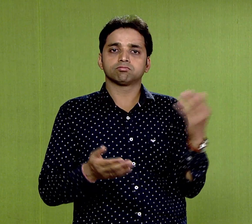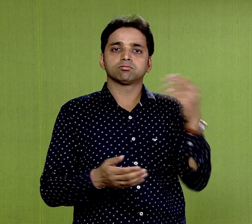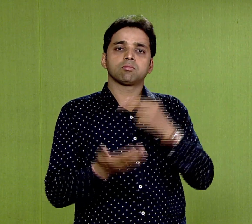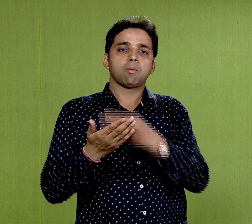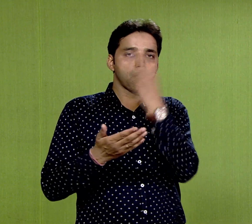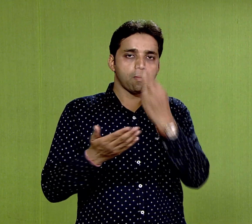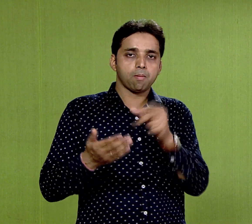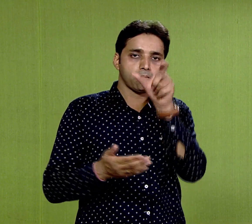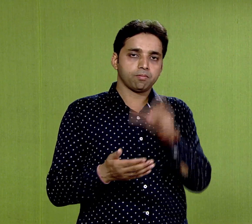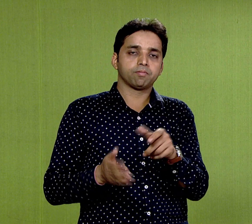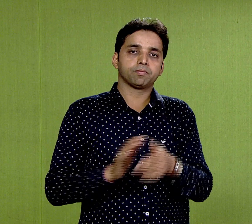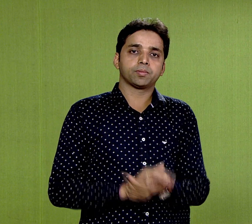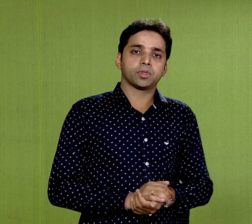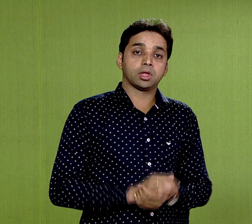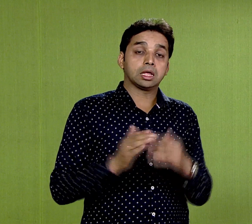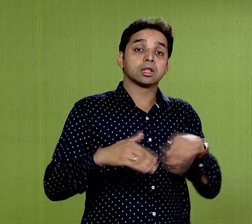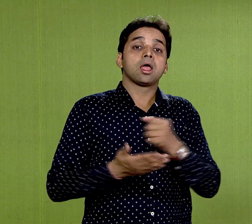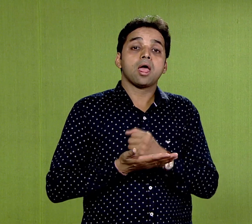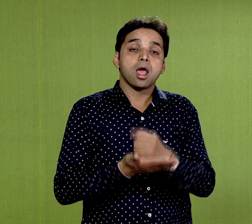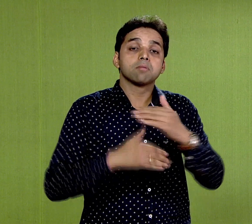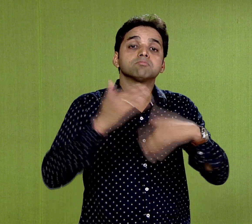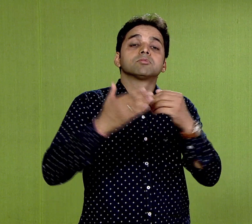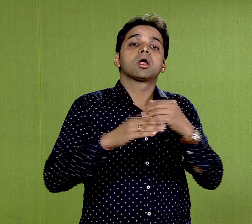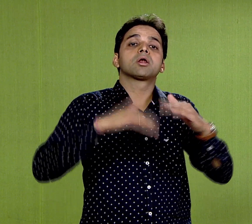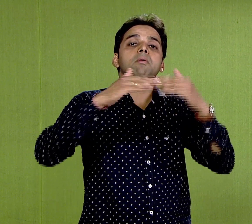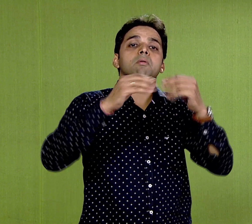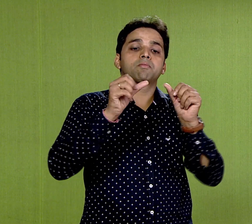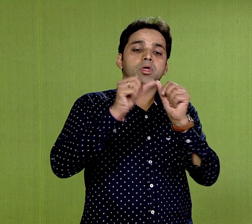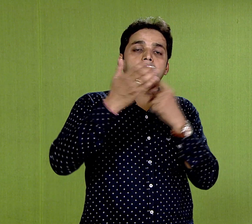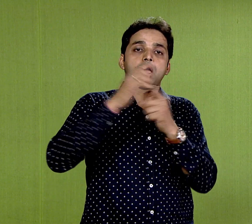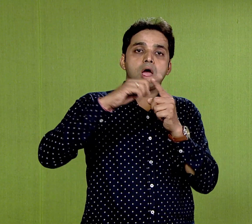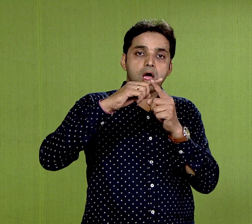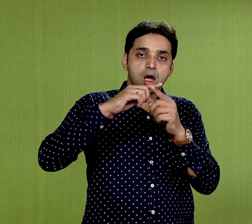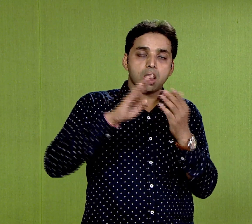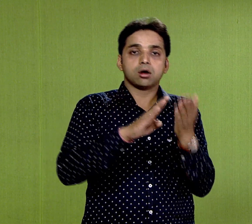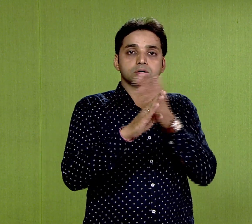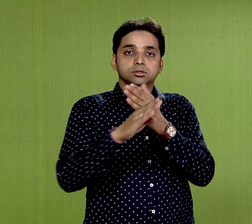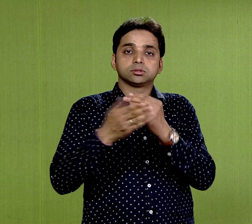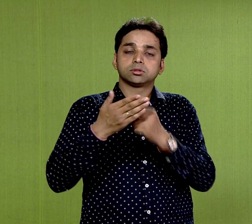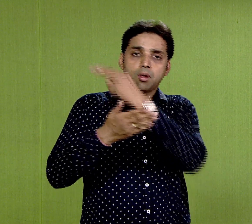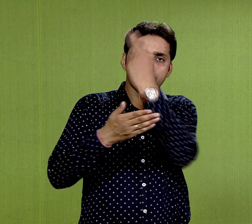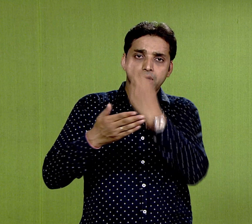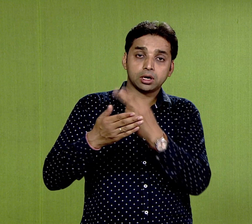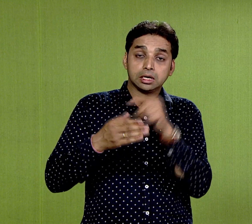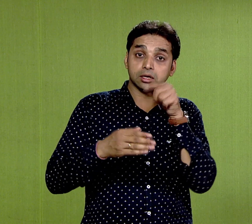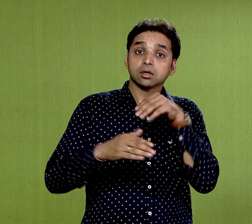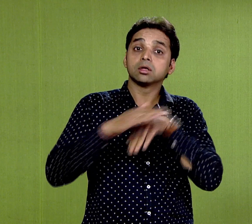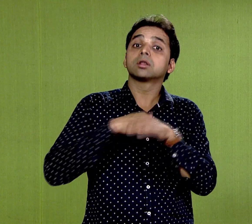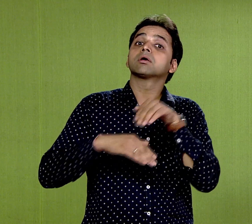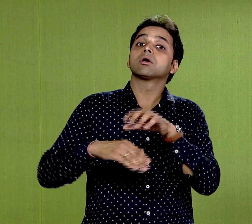This helped in the development of the art of paintings in Rajasthan